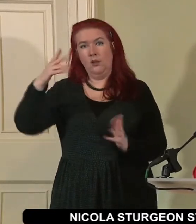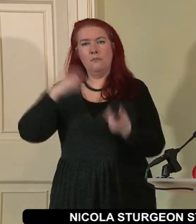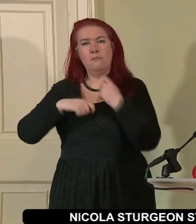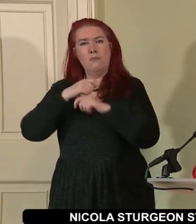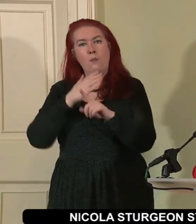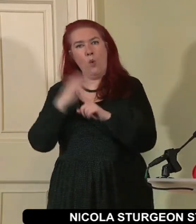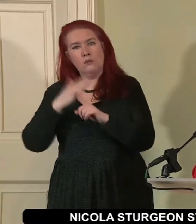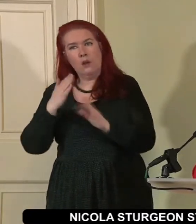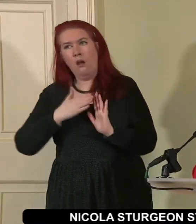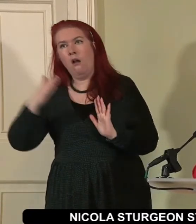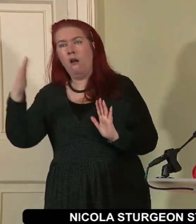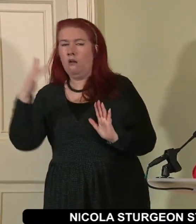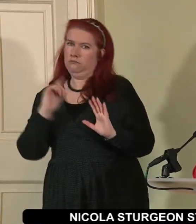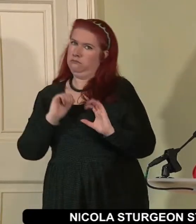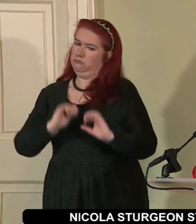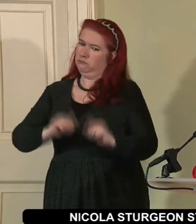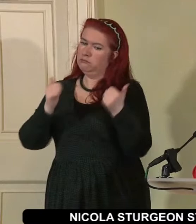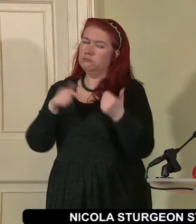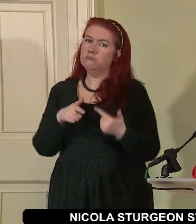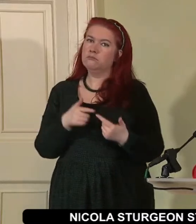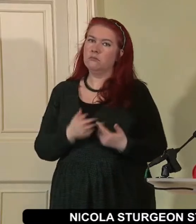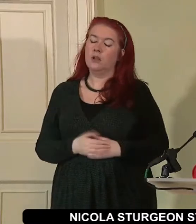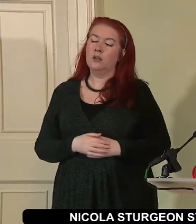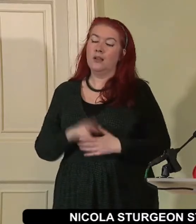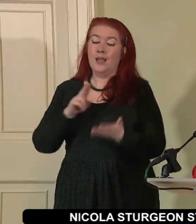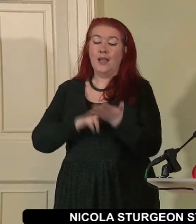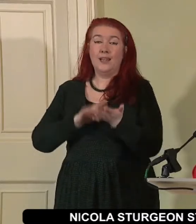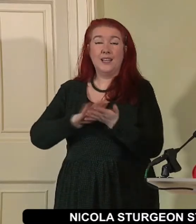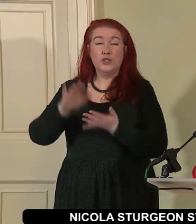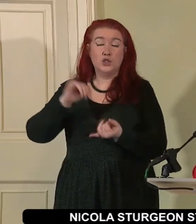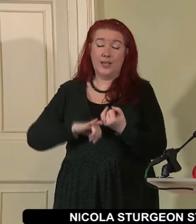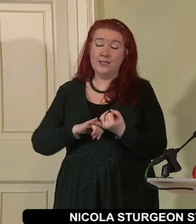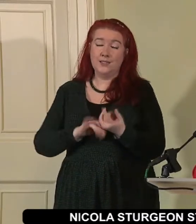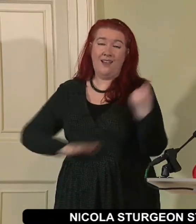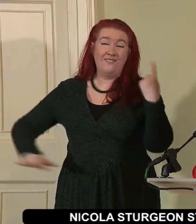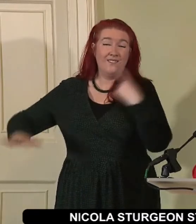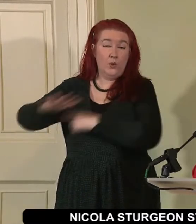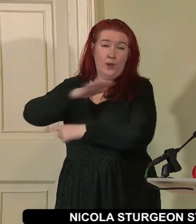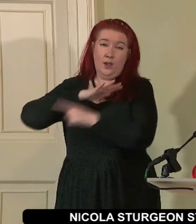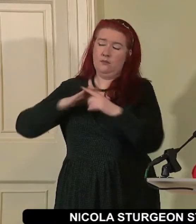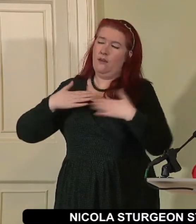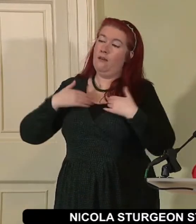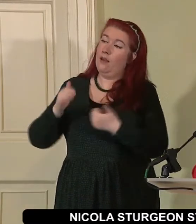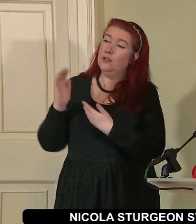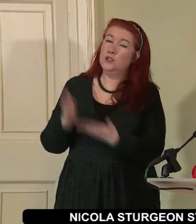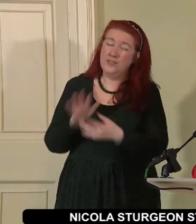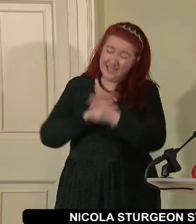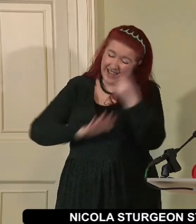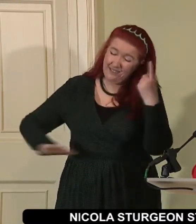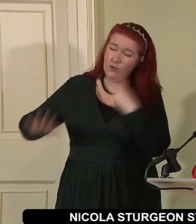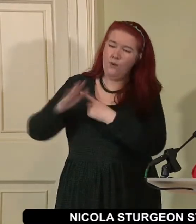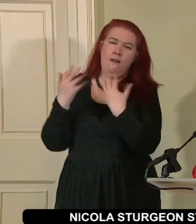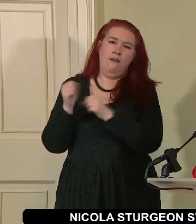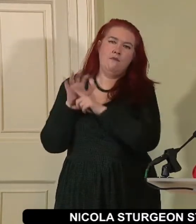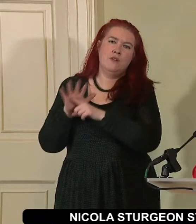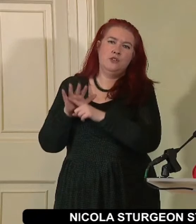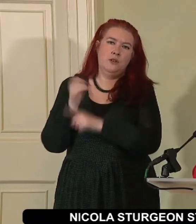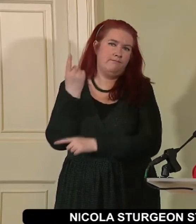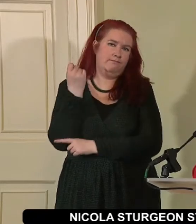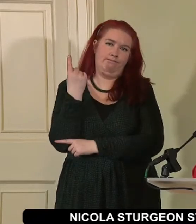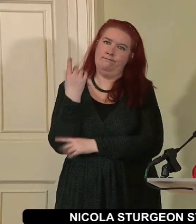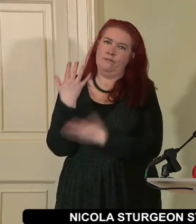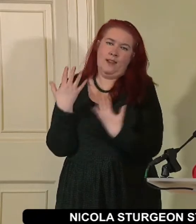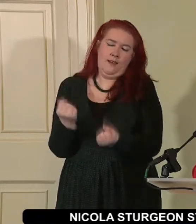school system are considerable. The NHS, everywhere, health services are under pressure. This